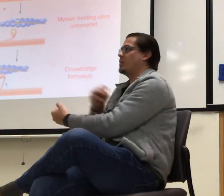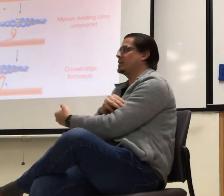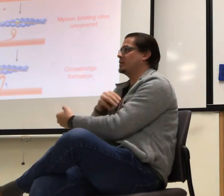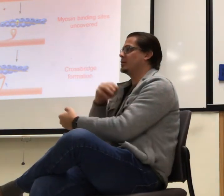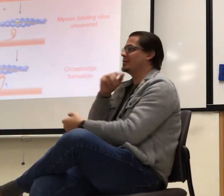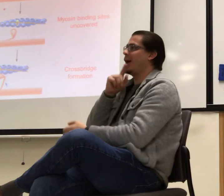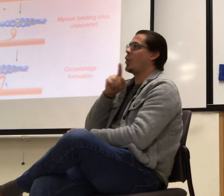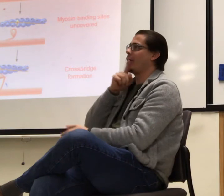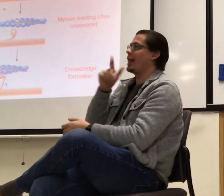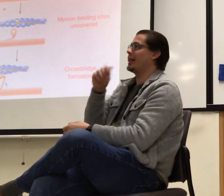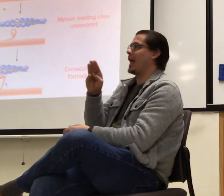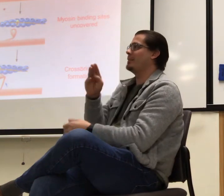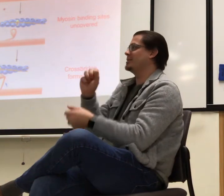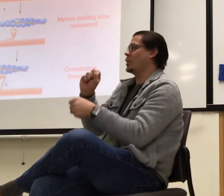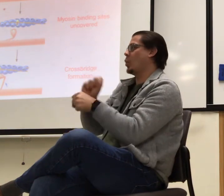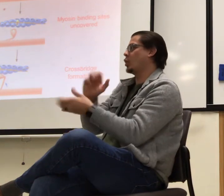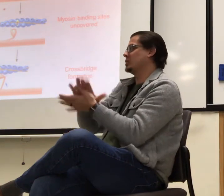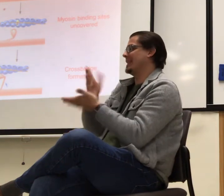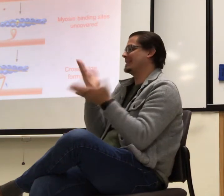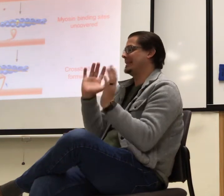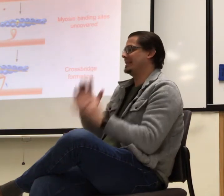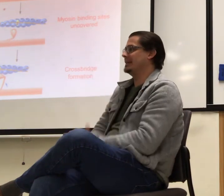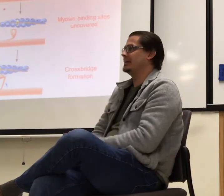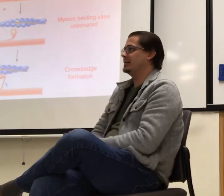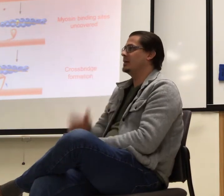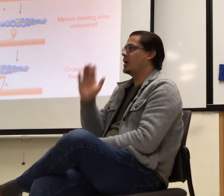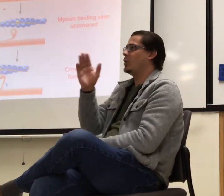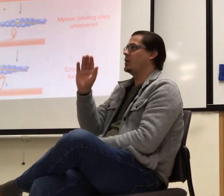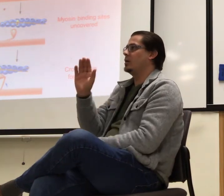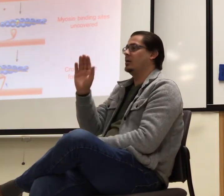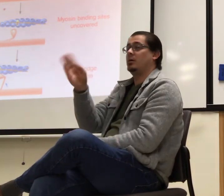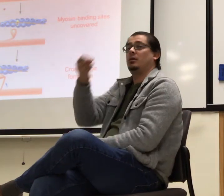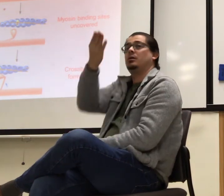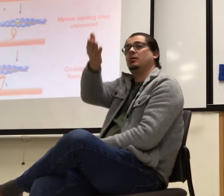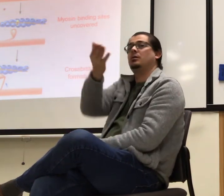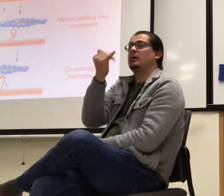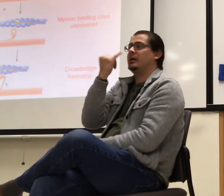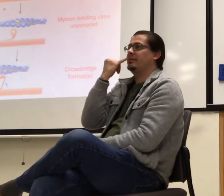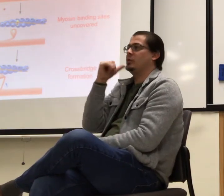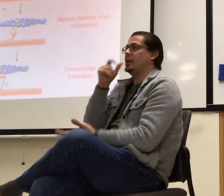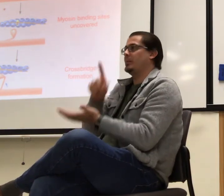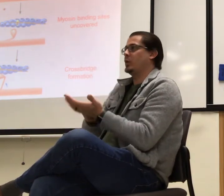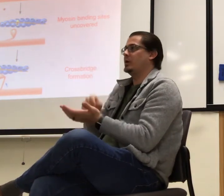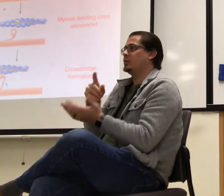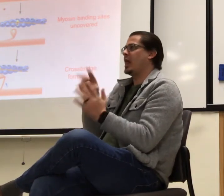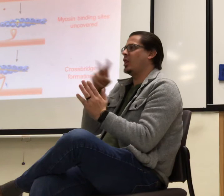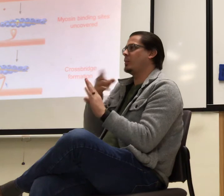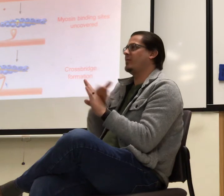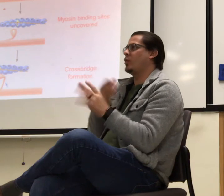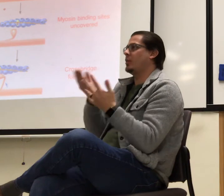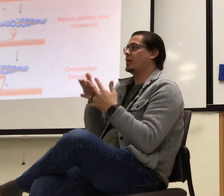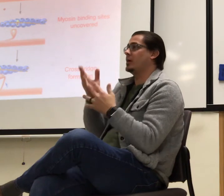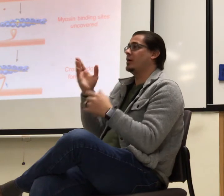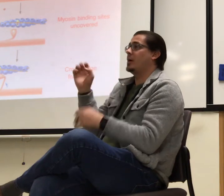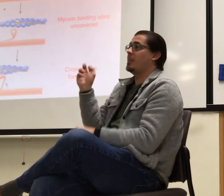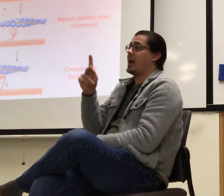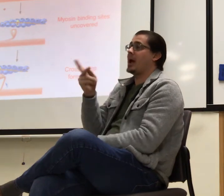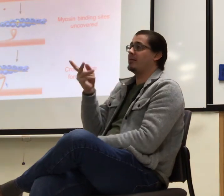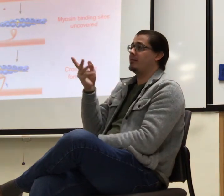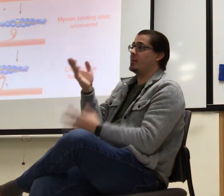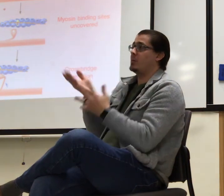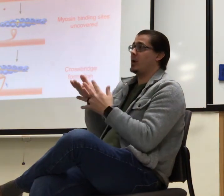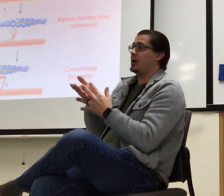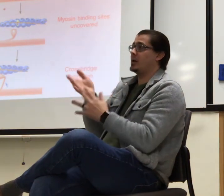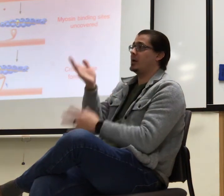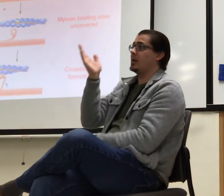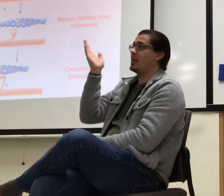just these worksheets, but I'll put them out there so you can grab one and look at them before the break. When we come back from break, a little more lecture, then I'll give you